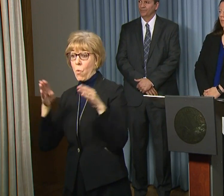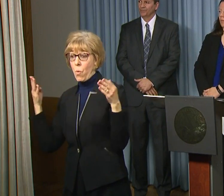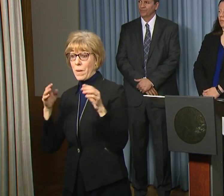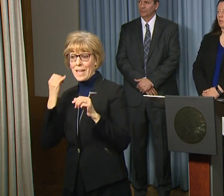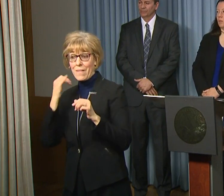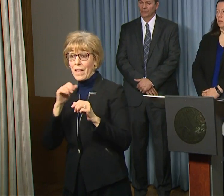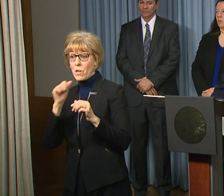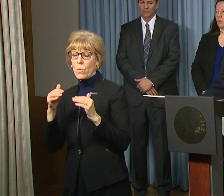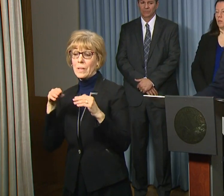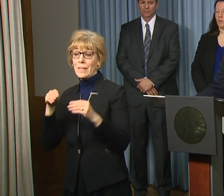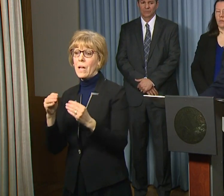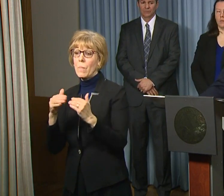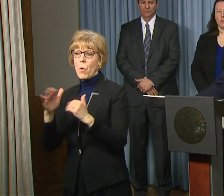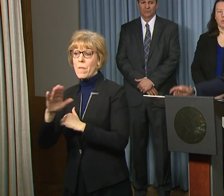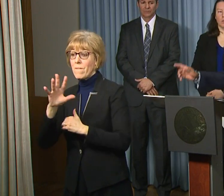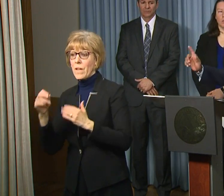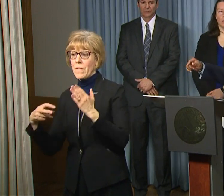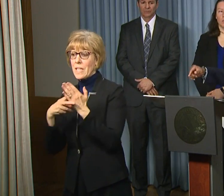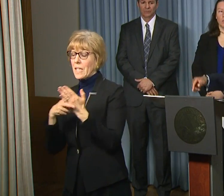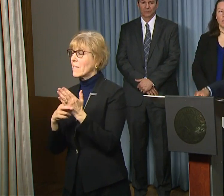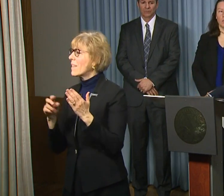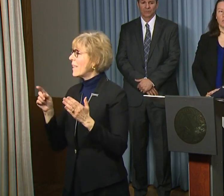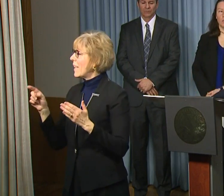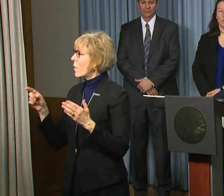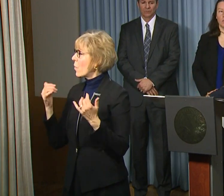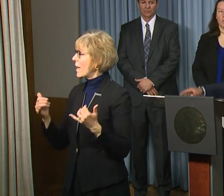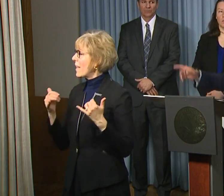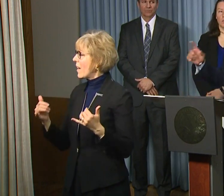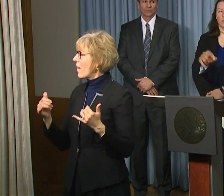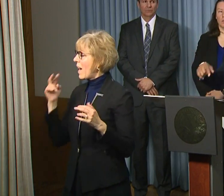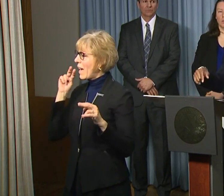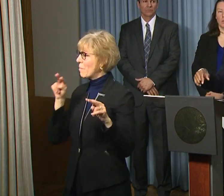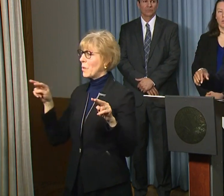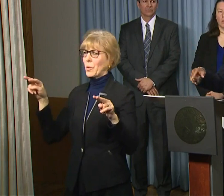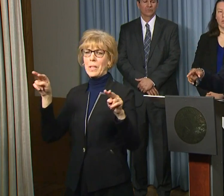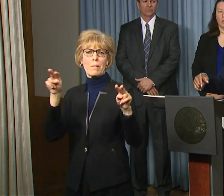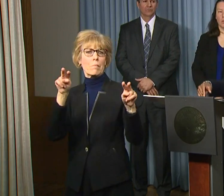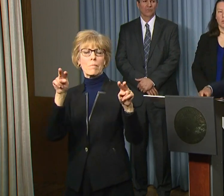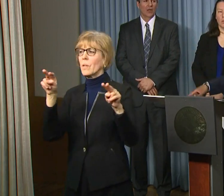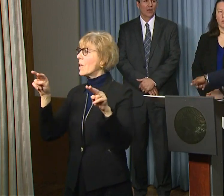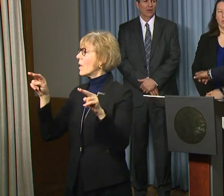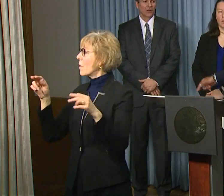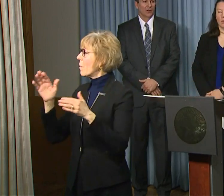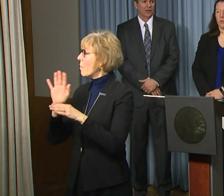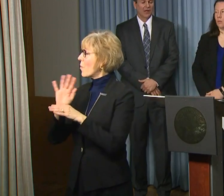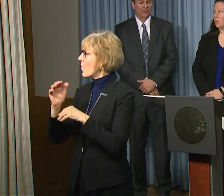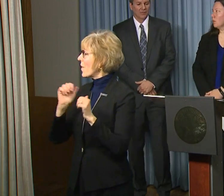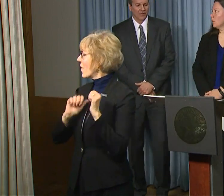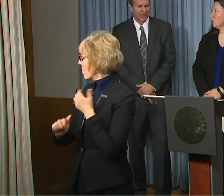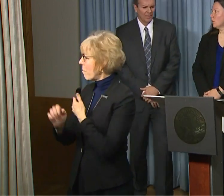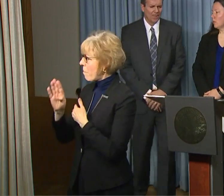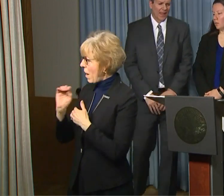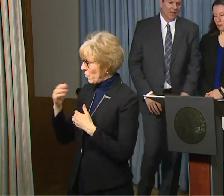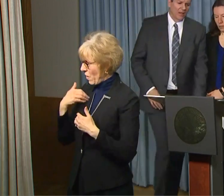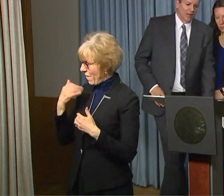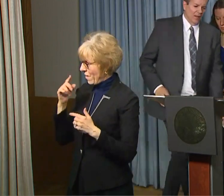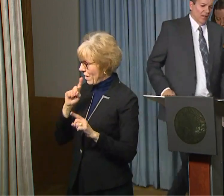than 50 tickets? At this point in time, I don't believe movie theaters. I'm not looking around the room to see. Go ahead, Bob. Yeah. Do you have any ideas on